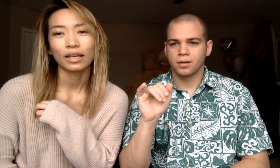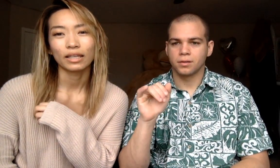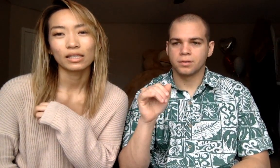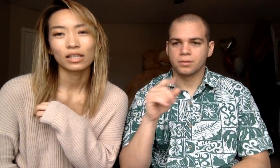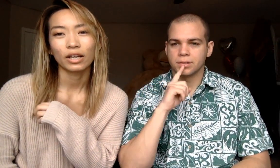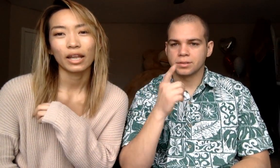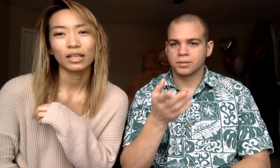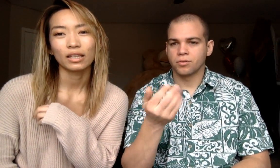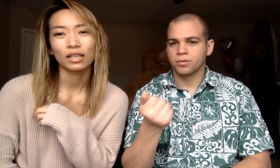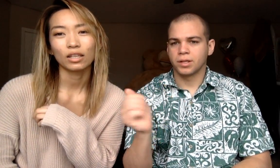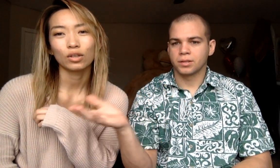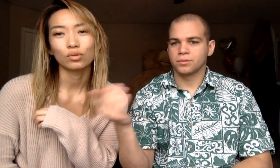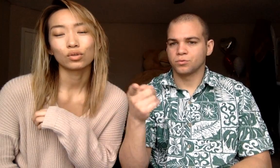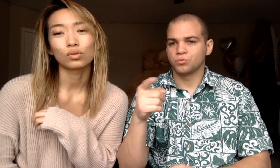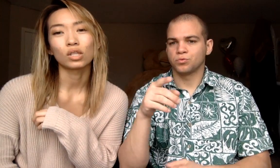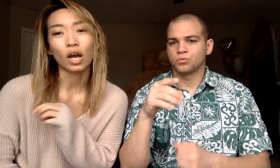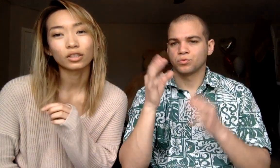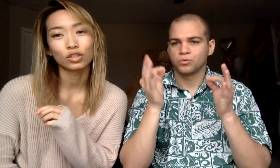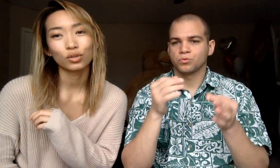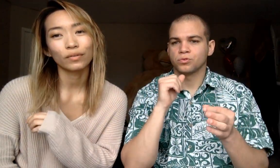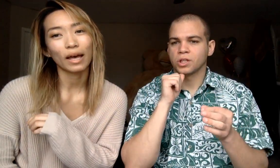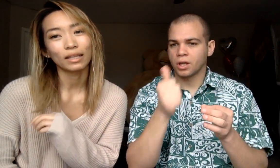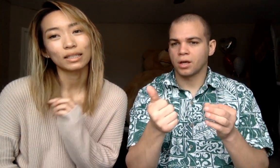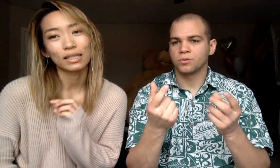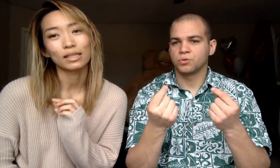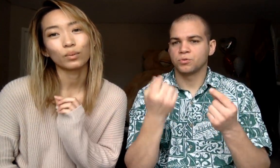there anything you choose not to do if Ellen isn't with you to